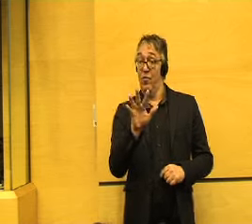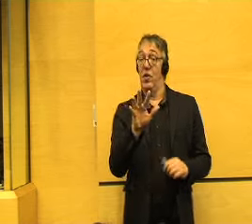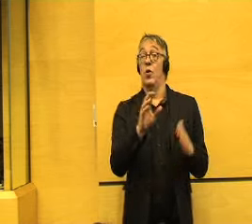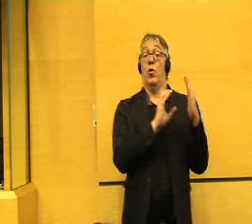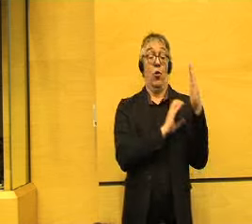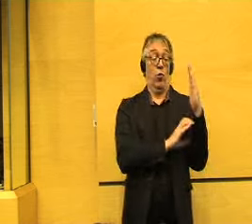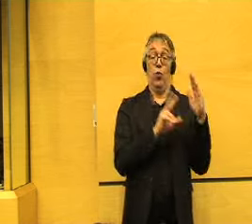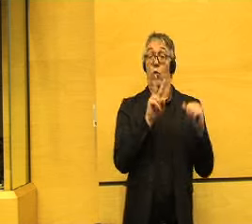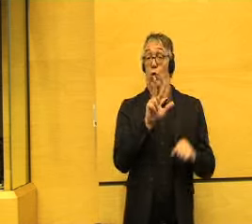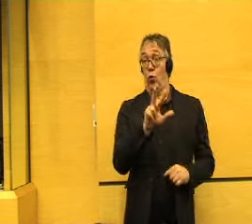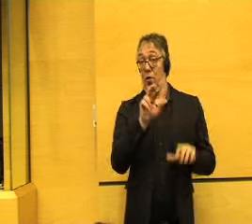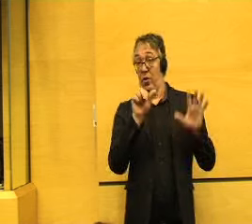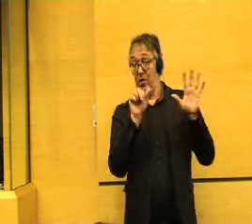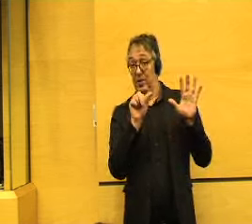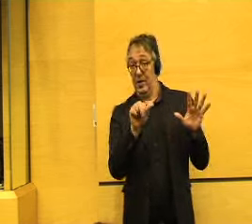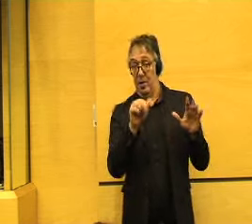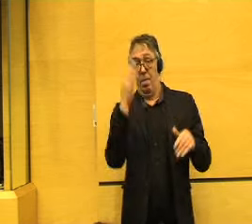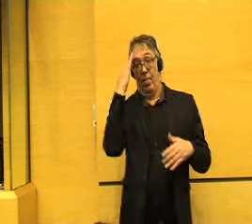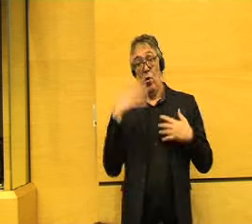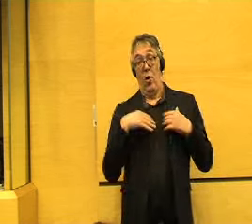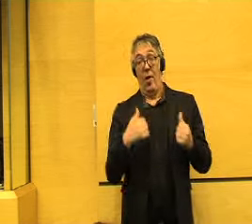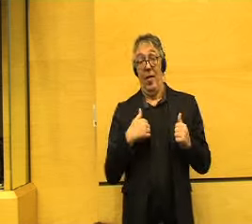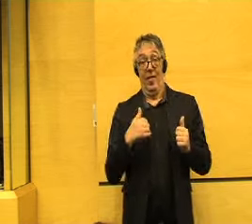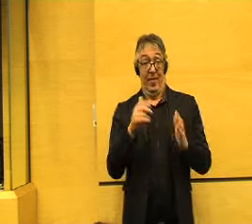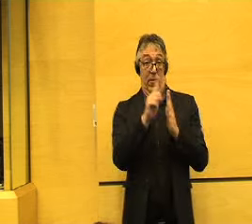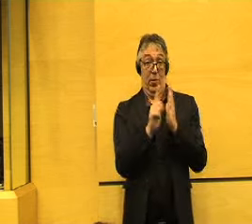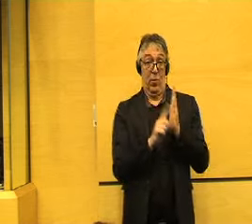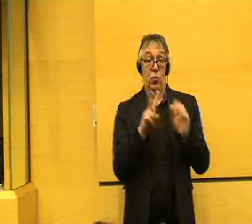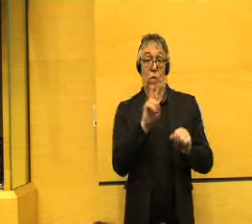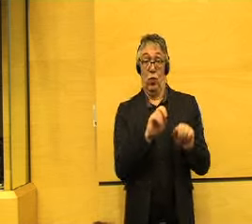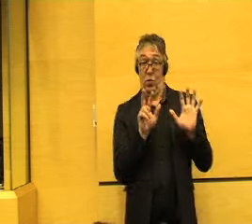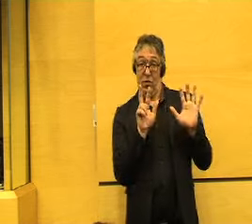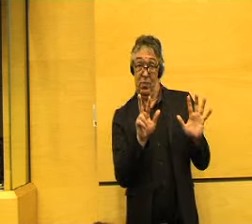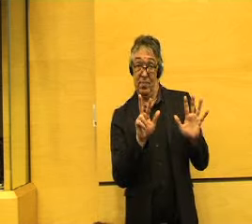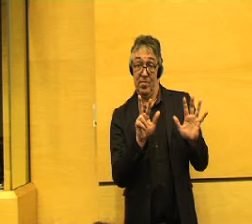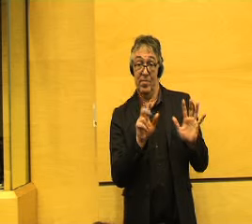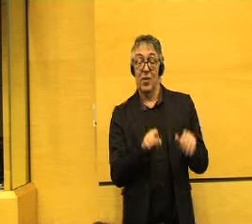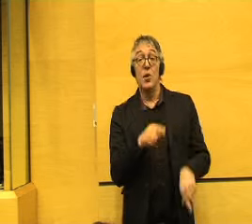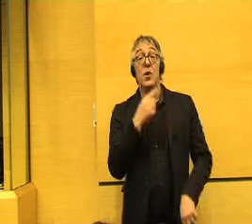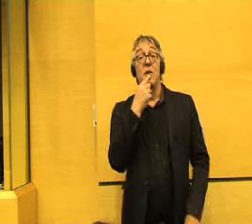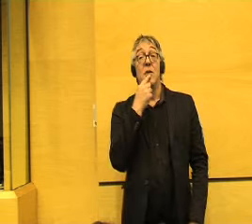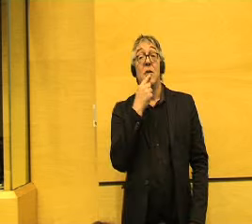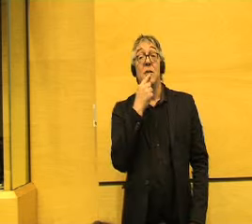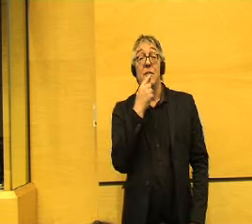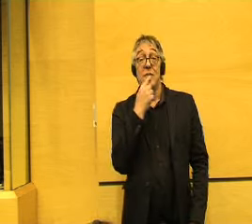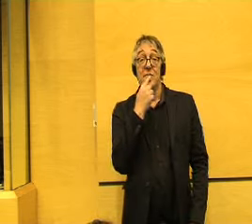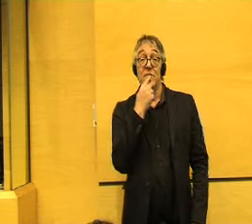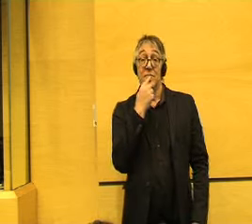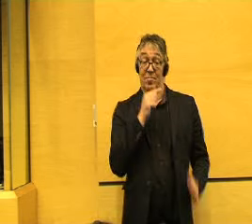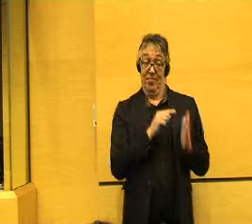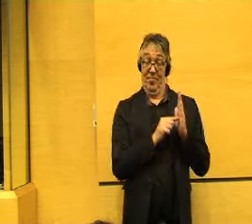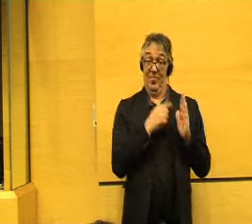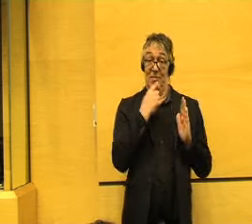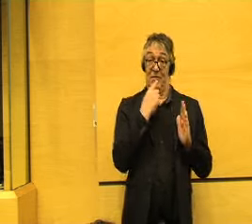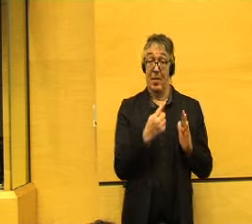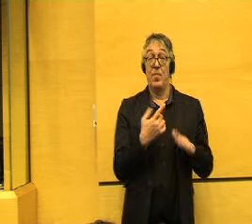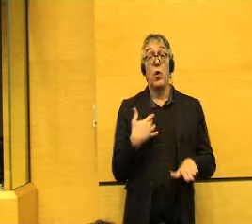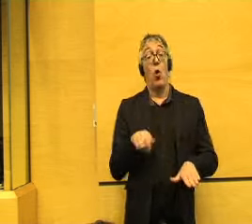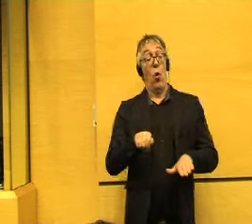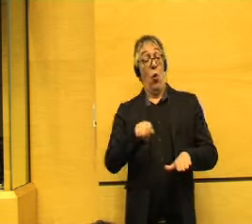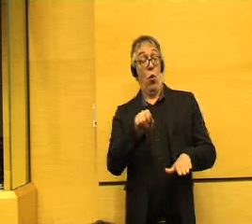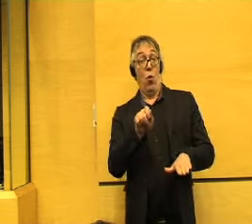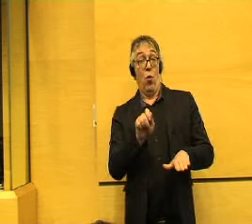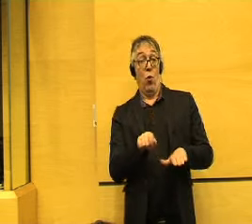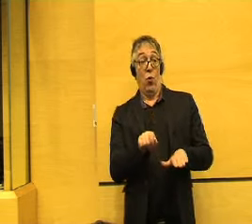Mental Health Act 2008, require the inquiry officials or the court in case